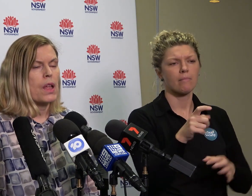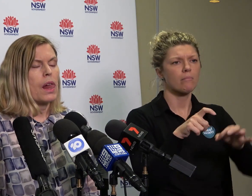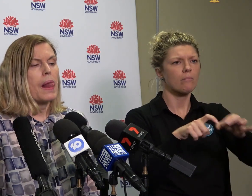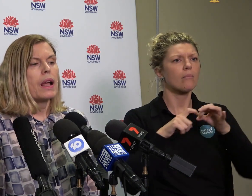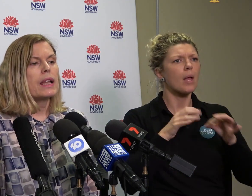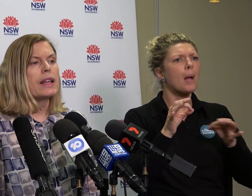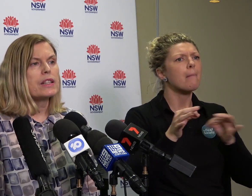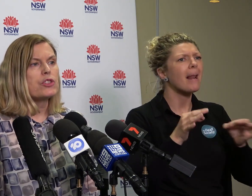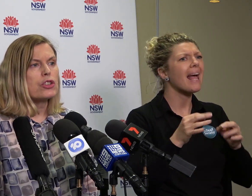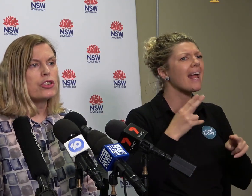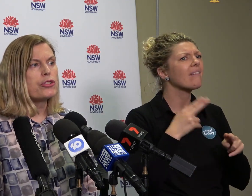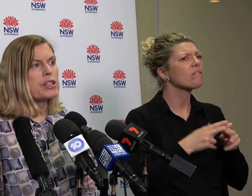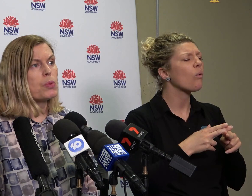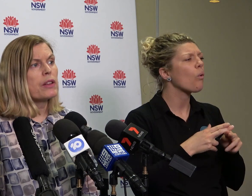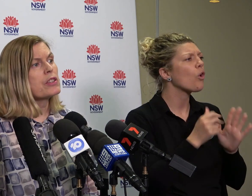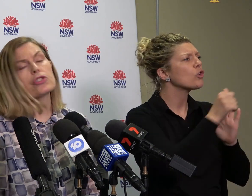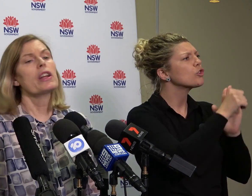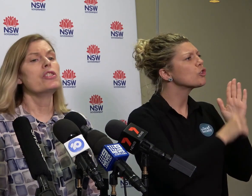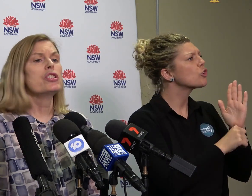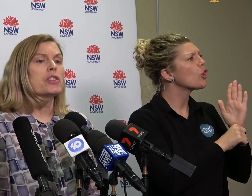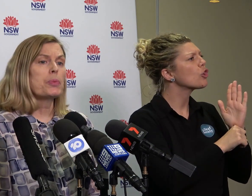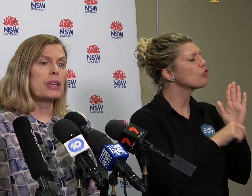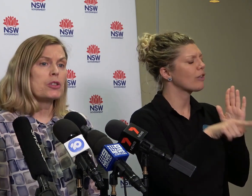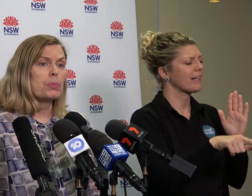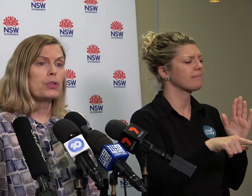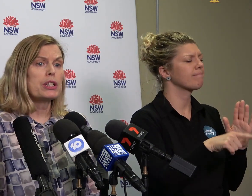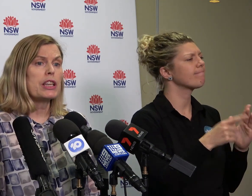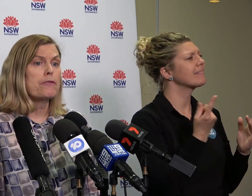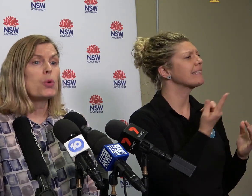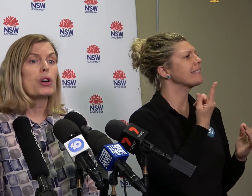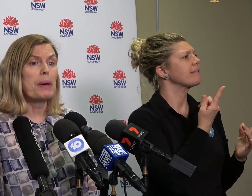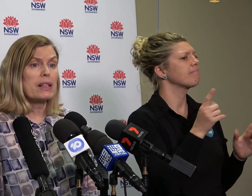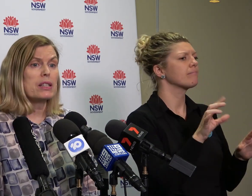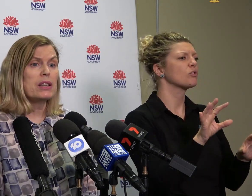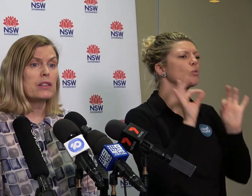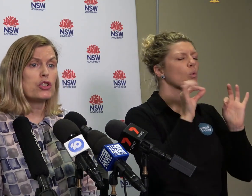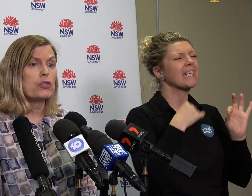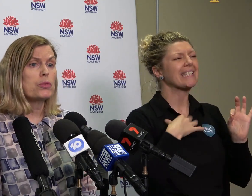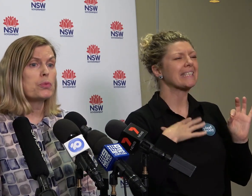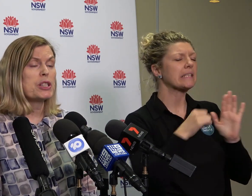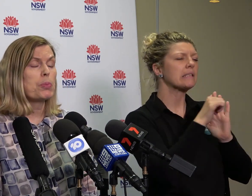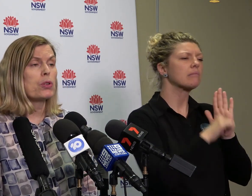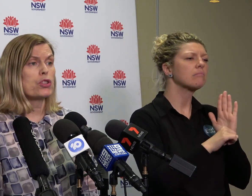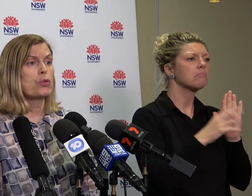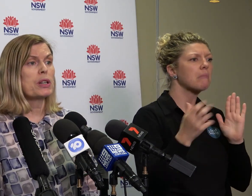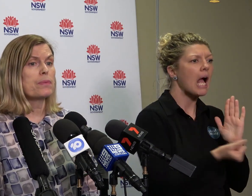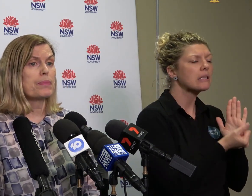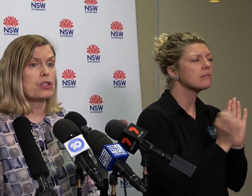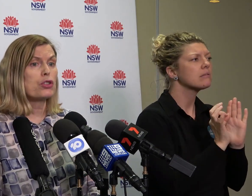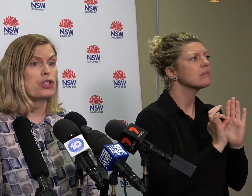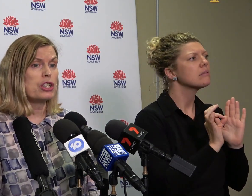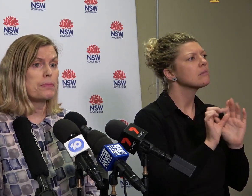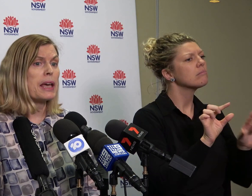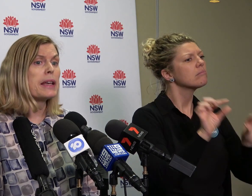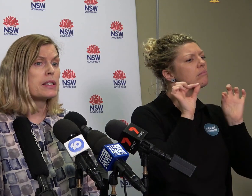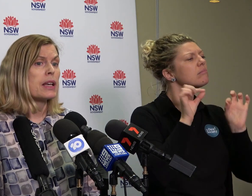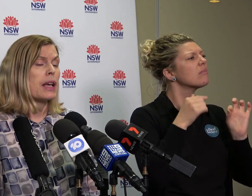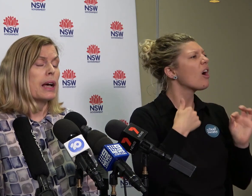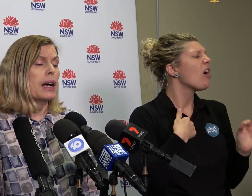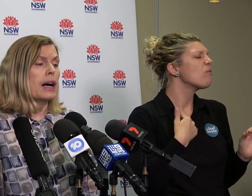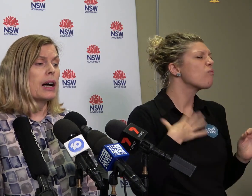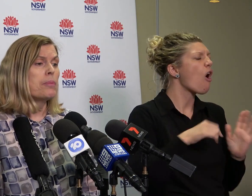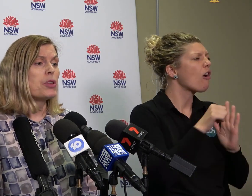happen? Elective surgery is one of the strategies that we can deploy to give more capacity to respond to a surge in